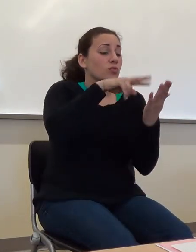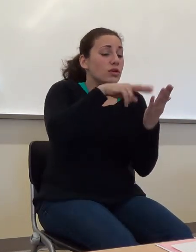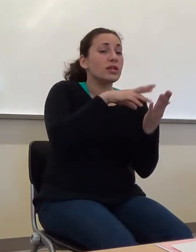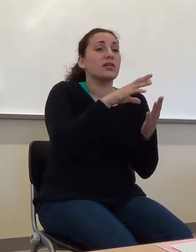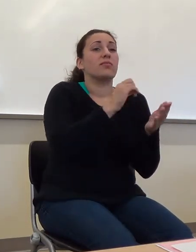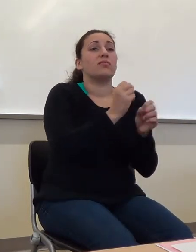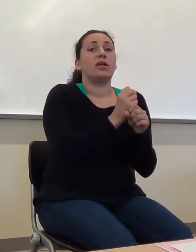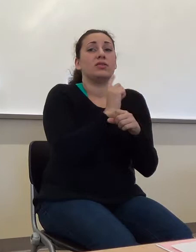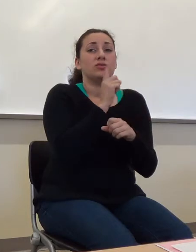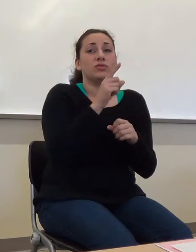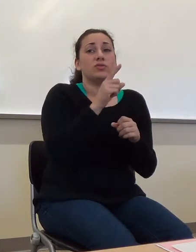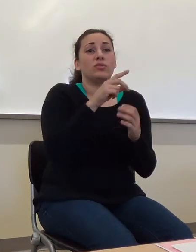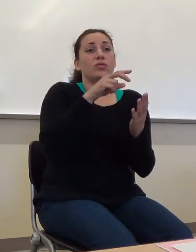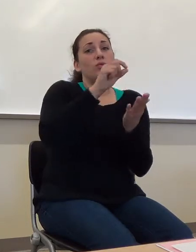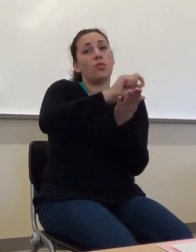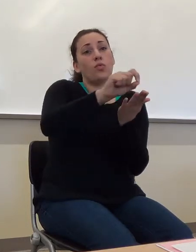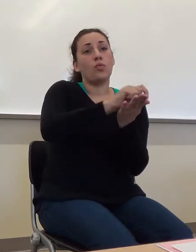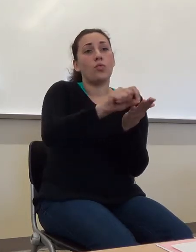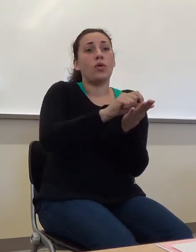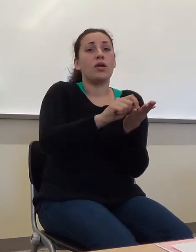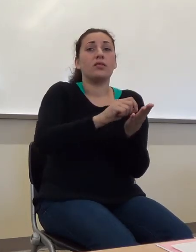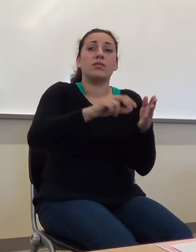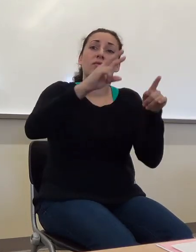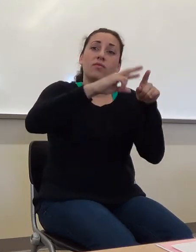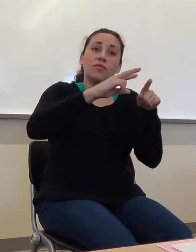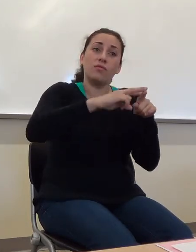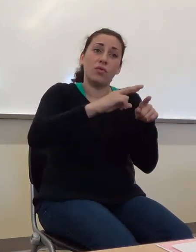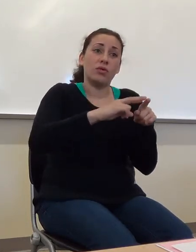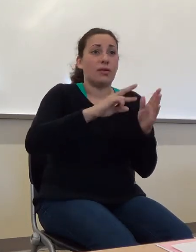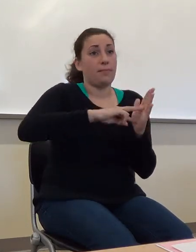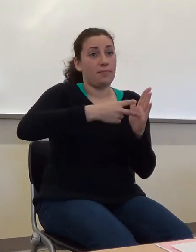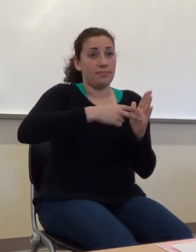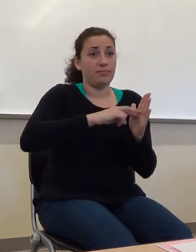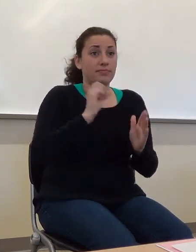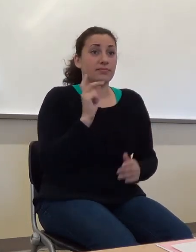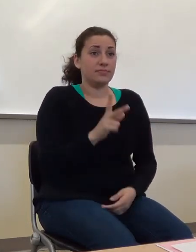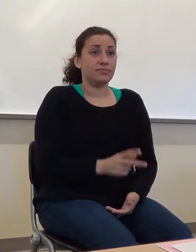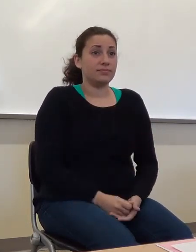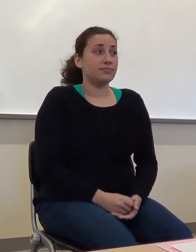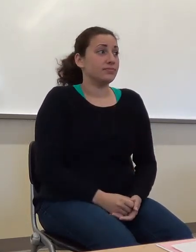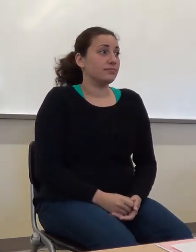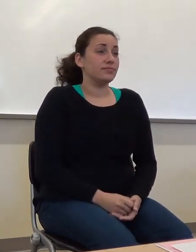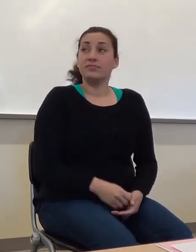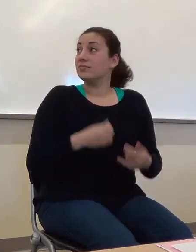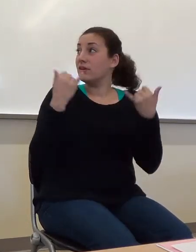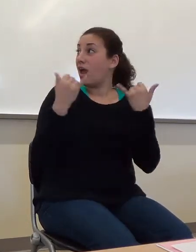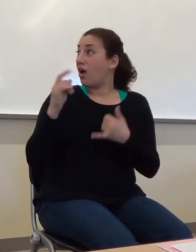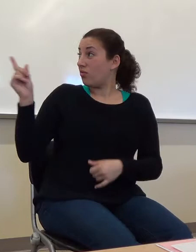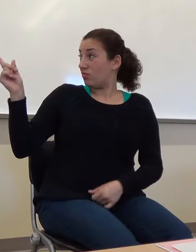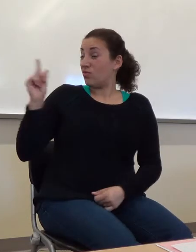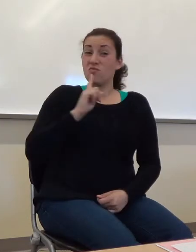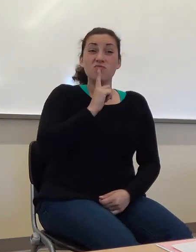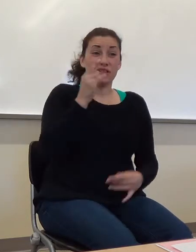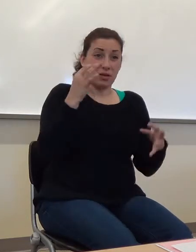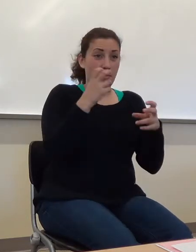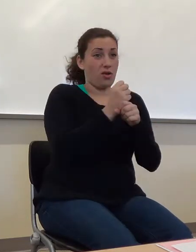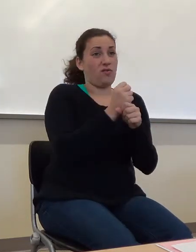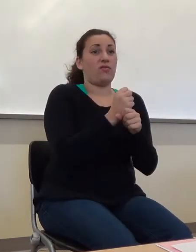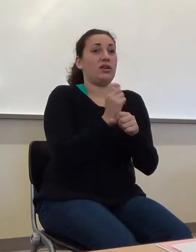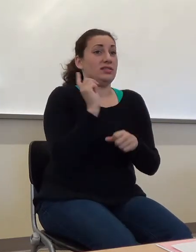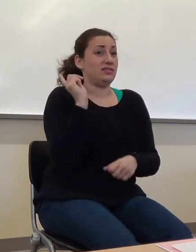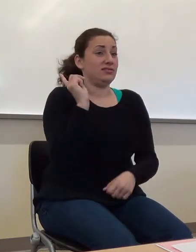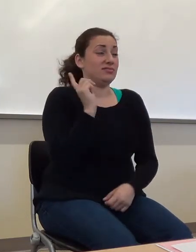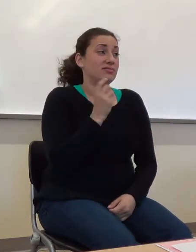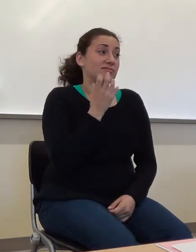writing down what the word, yeah, again, this was a whole, now they really got into paraphrasing the whole sentence.